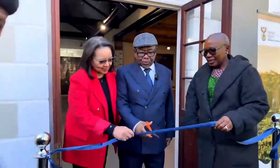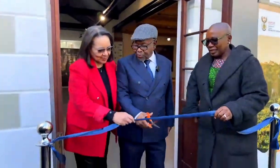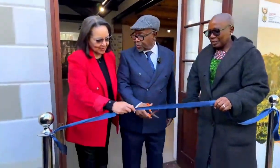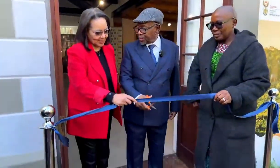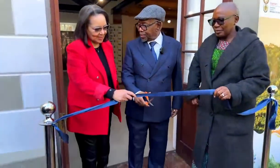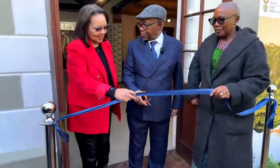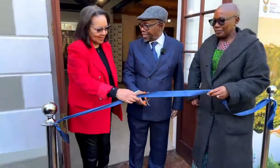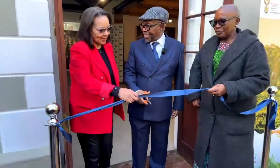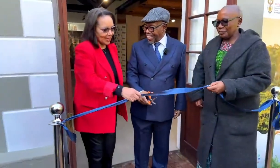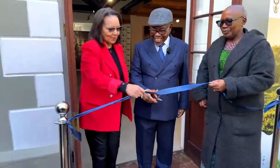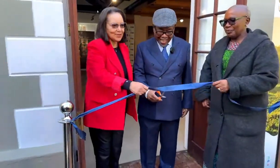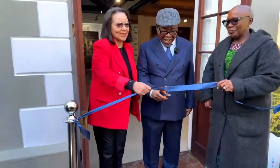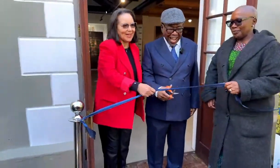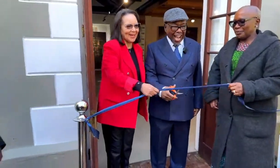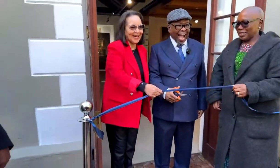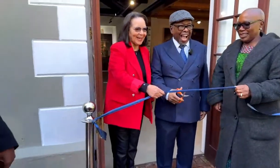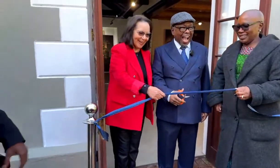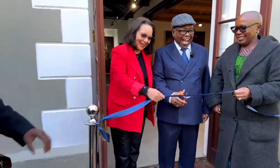We do the same.